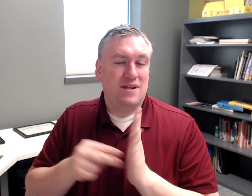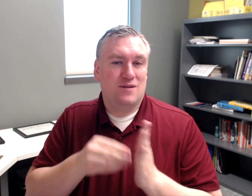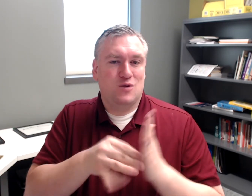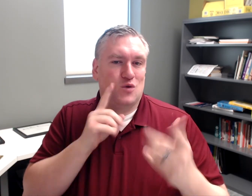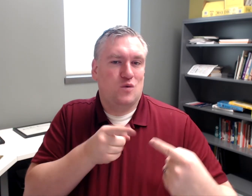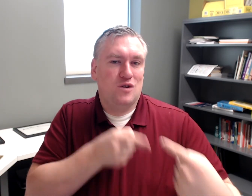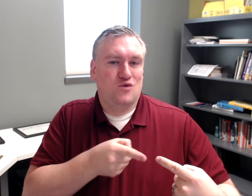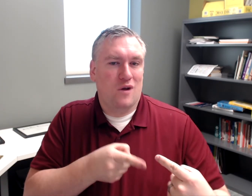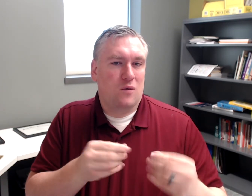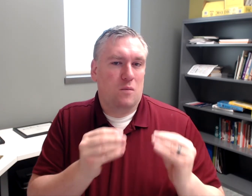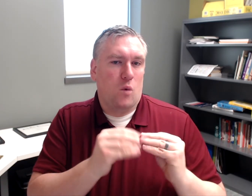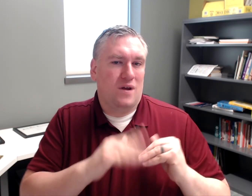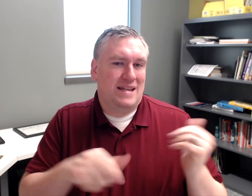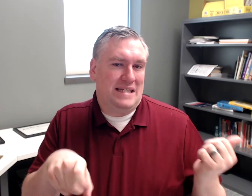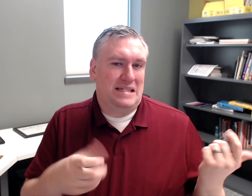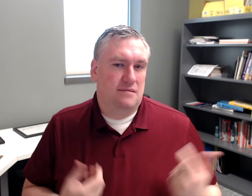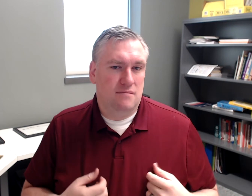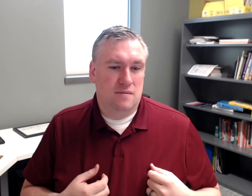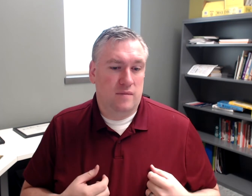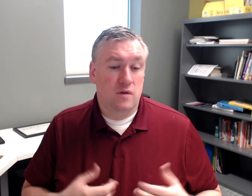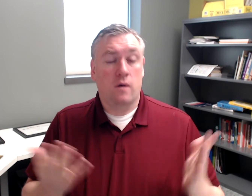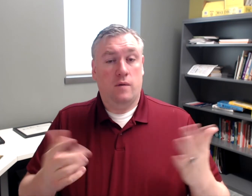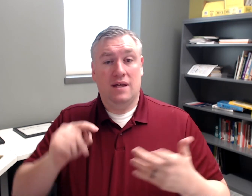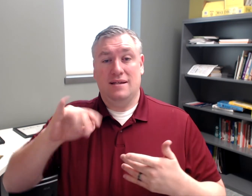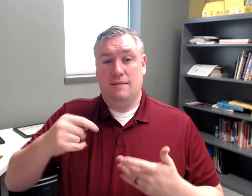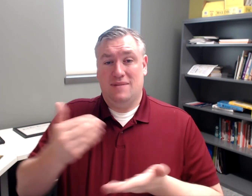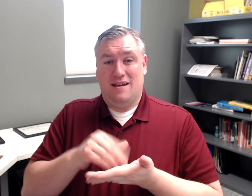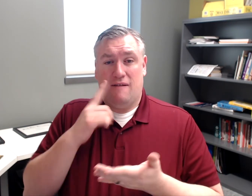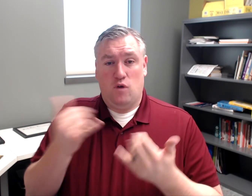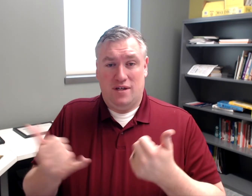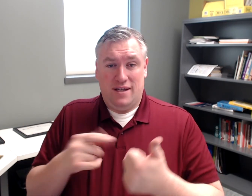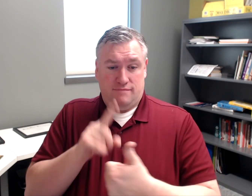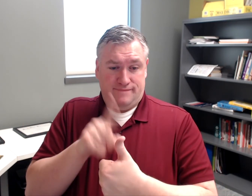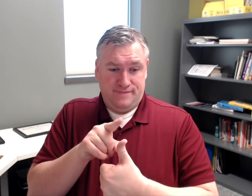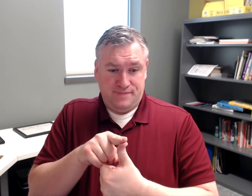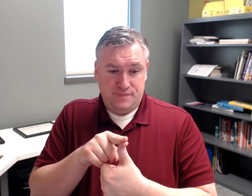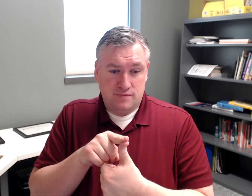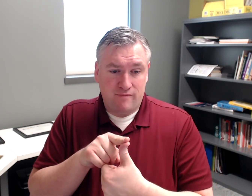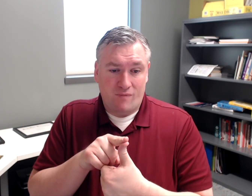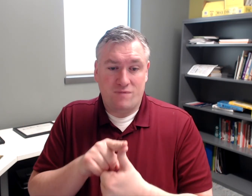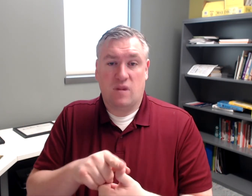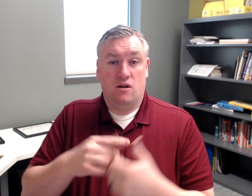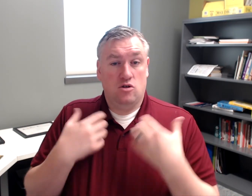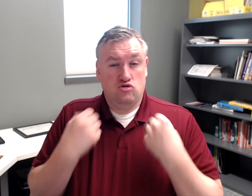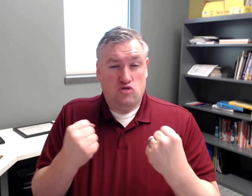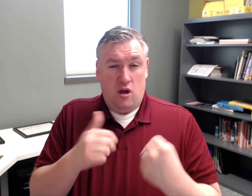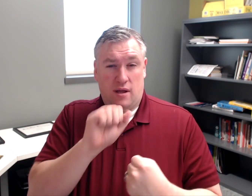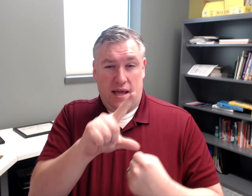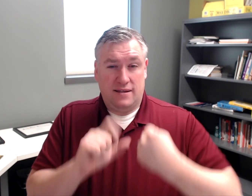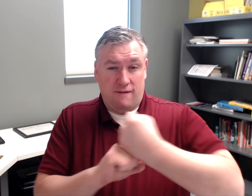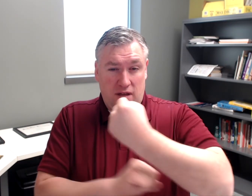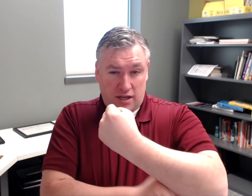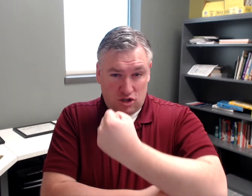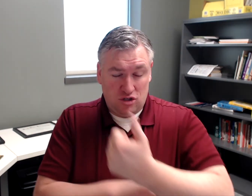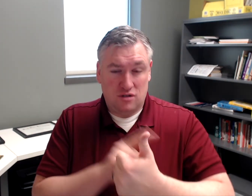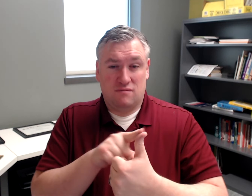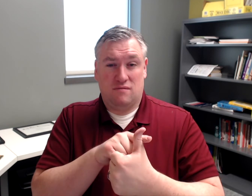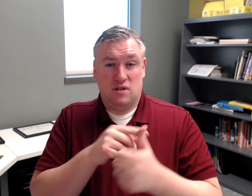exclude writing means that students are going to struggle more than they need. So again, the tips for today. Strong ASL